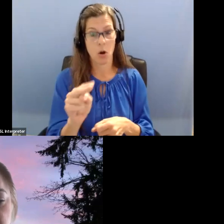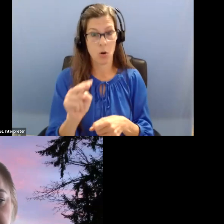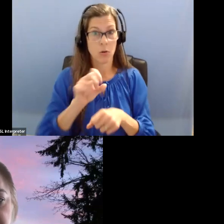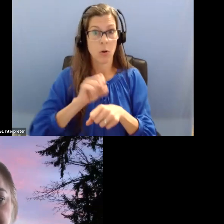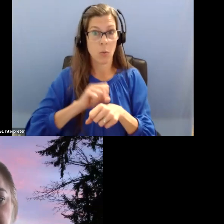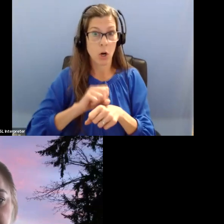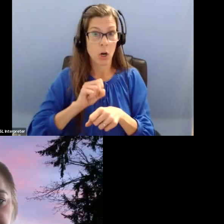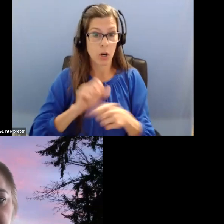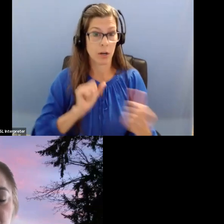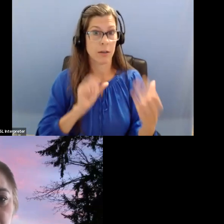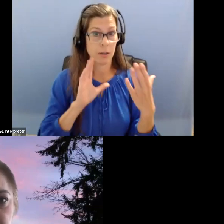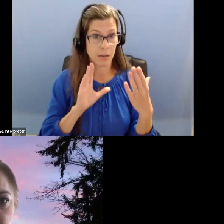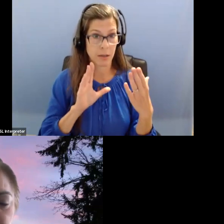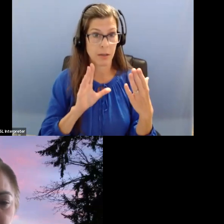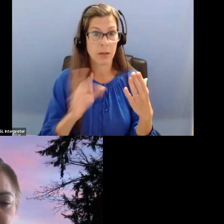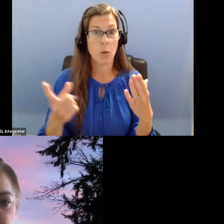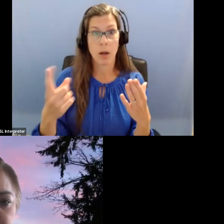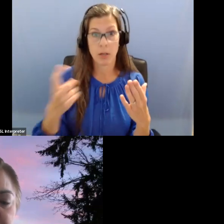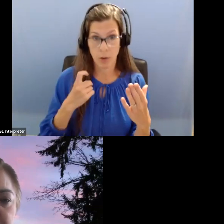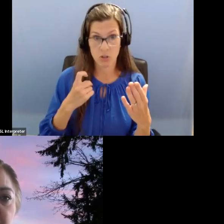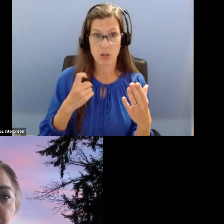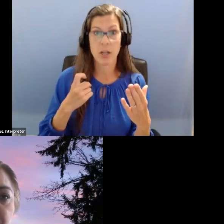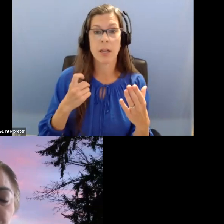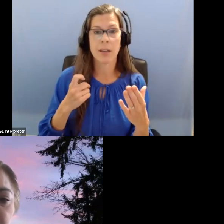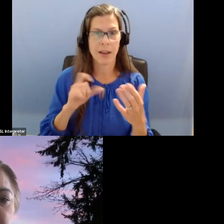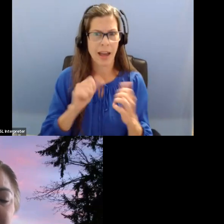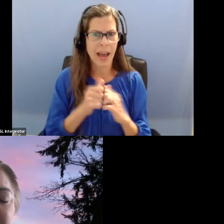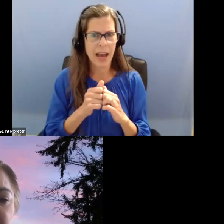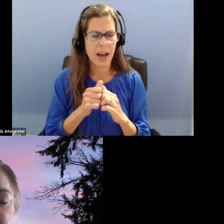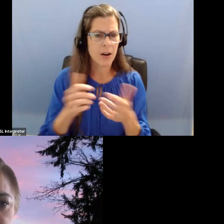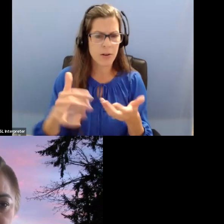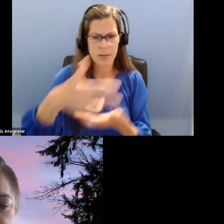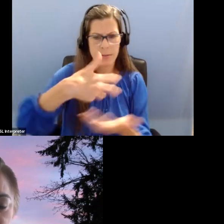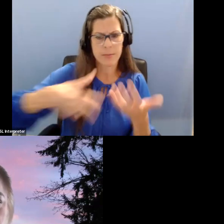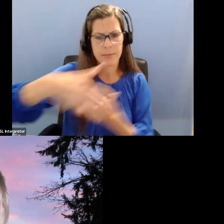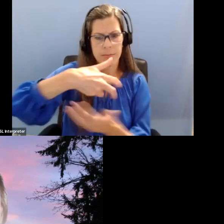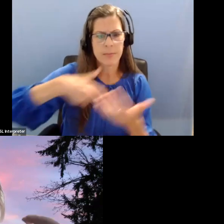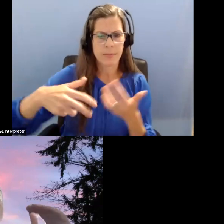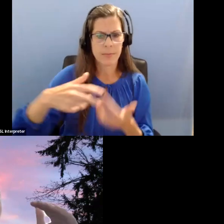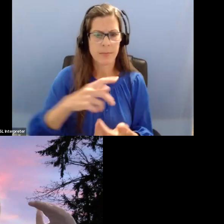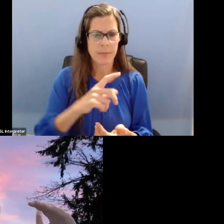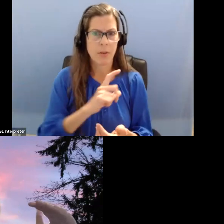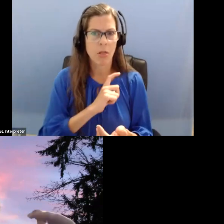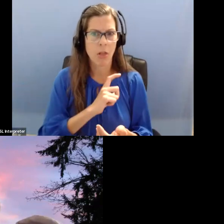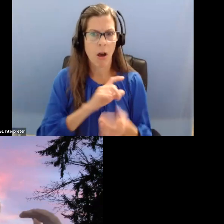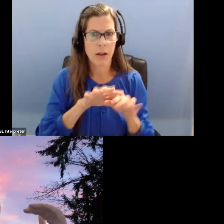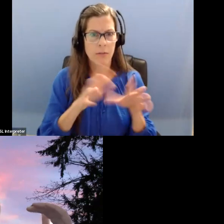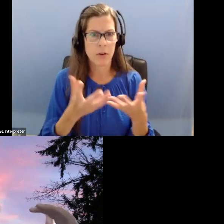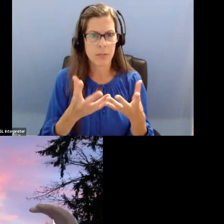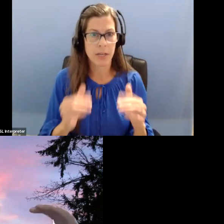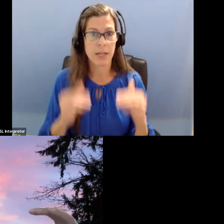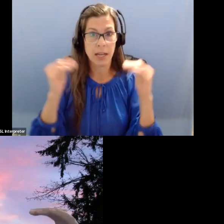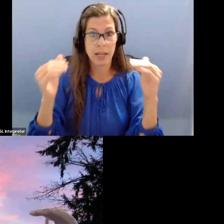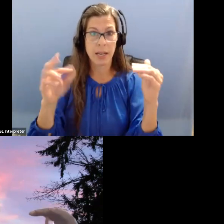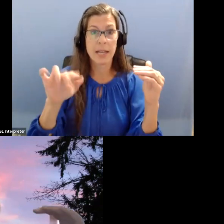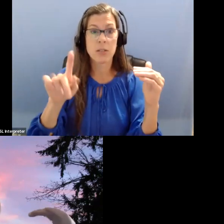about MHPs correspond with law enforcement. For the enhanced rate, it is going to be